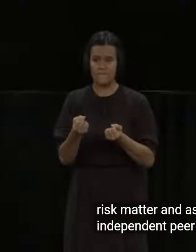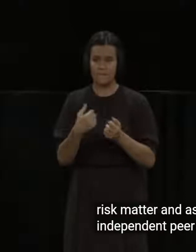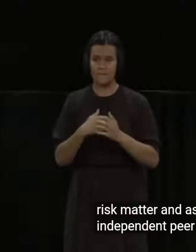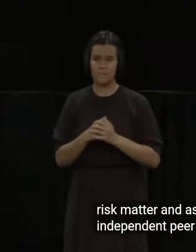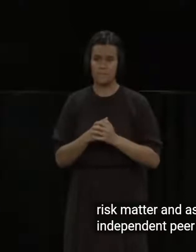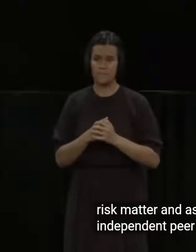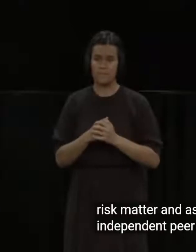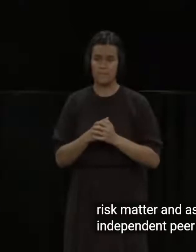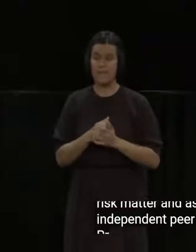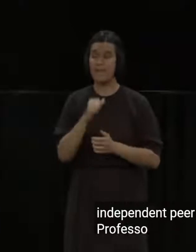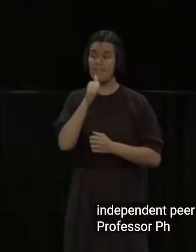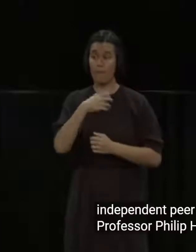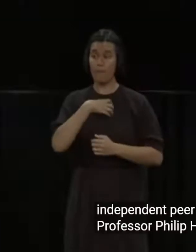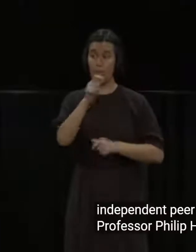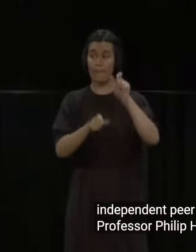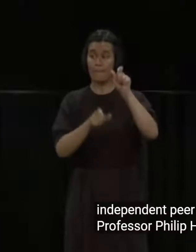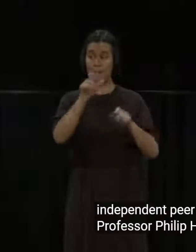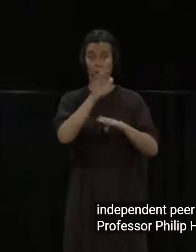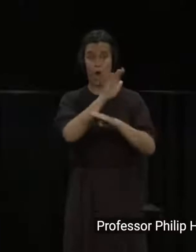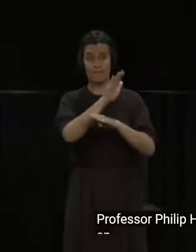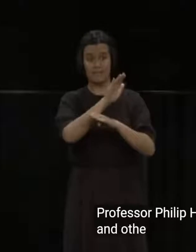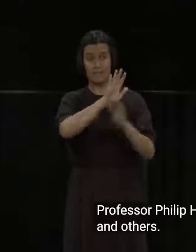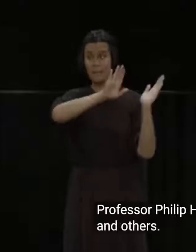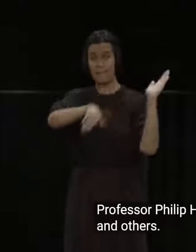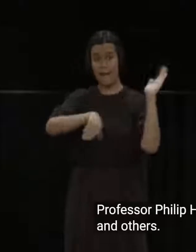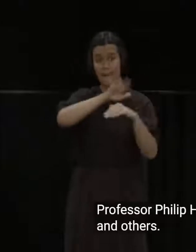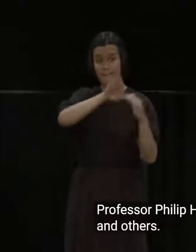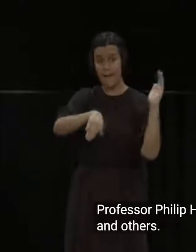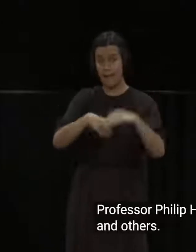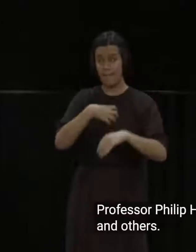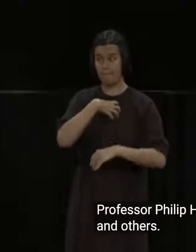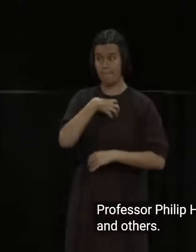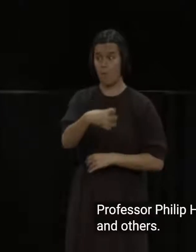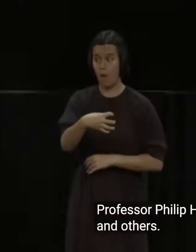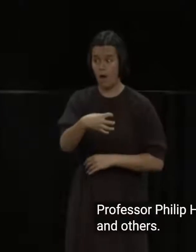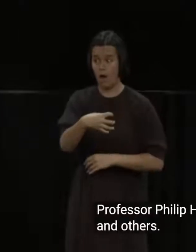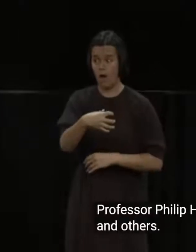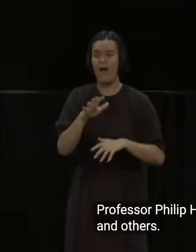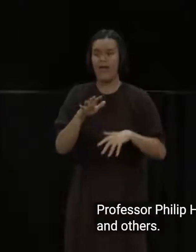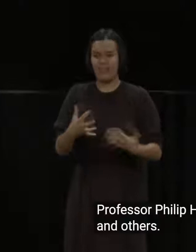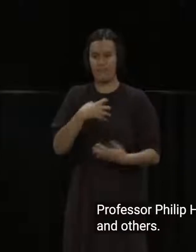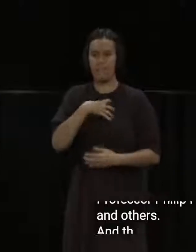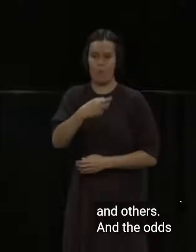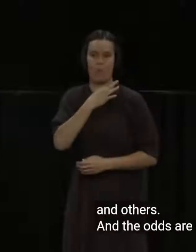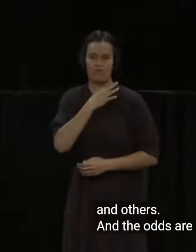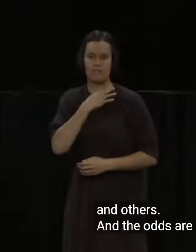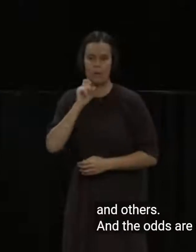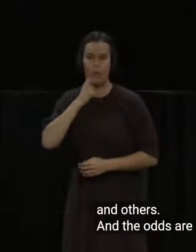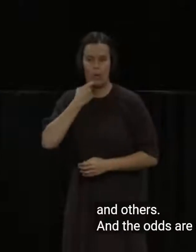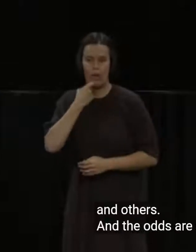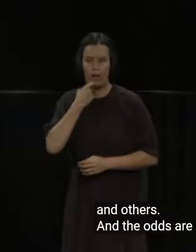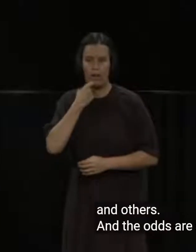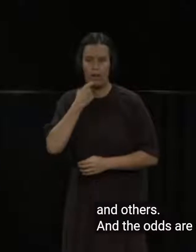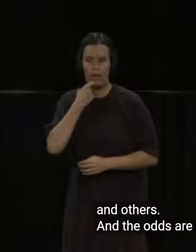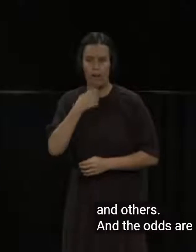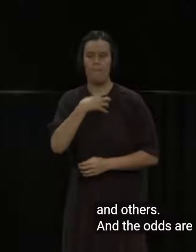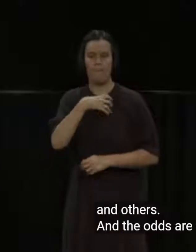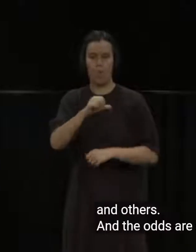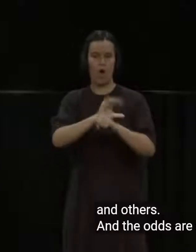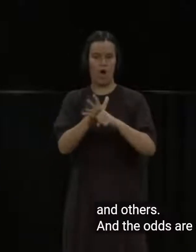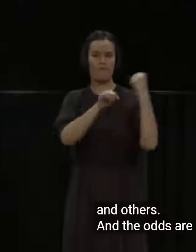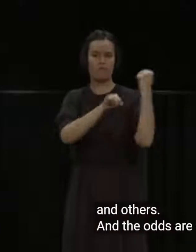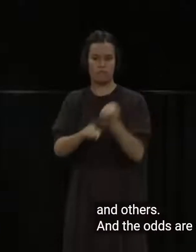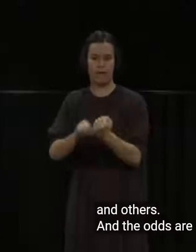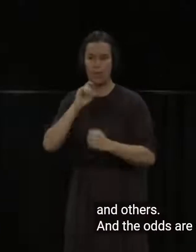the odds are that you get people, even if they're fully vaccinated, even if they've had a pre-departure test, you will see cases. But these are not,